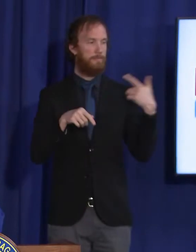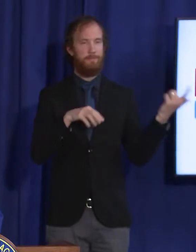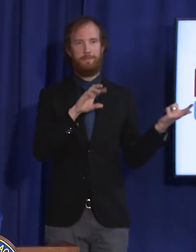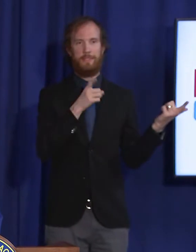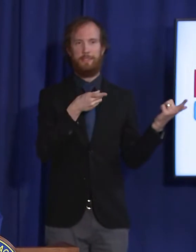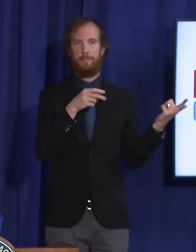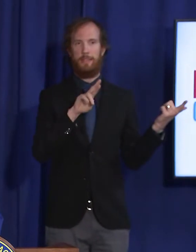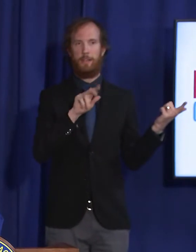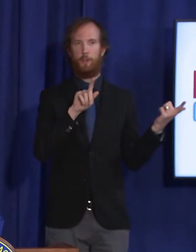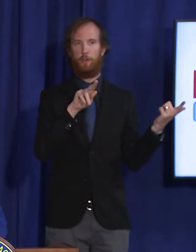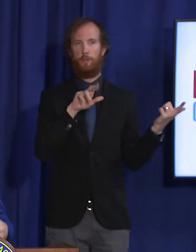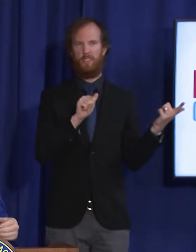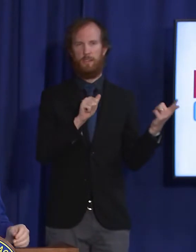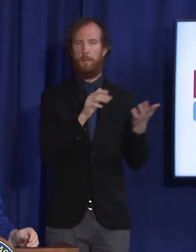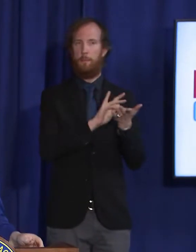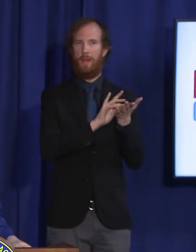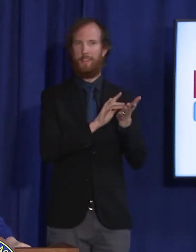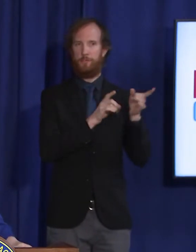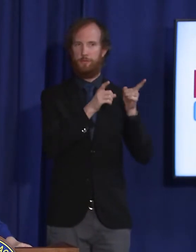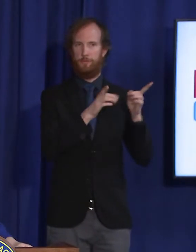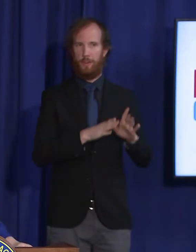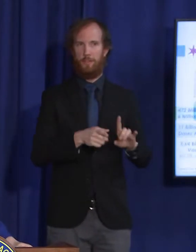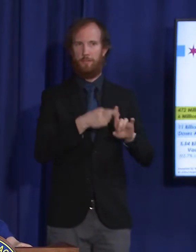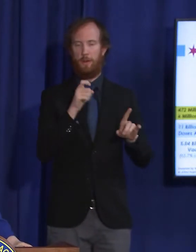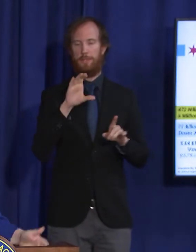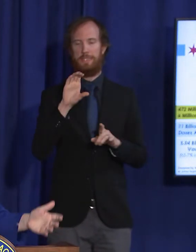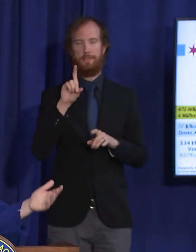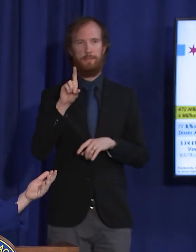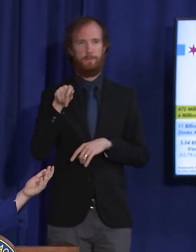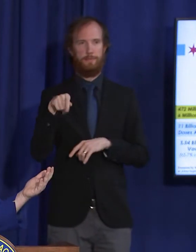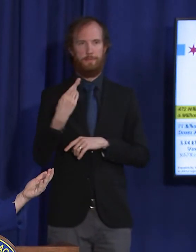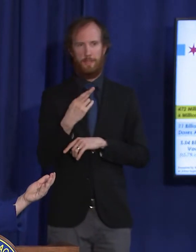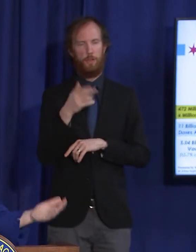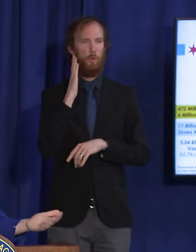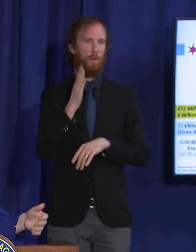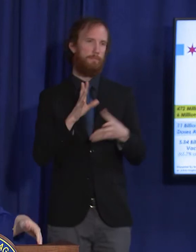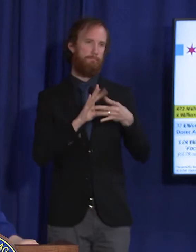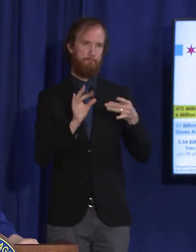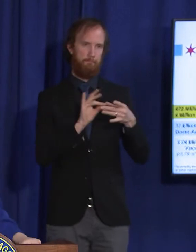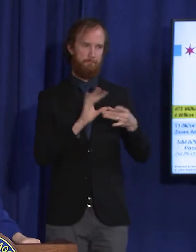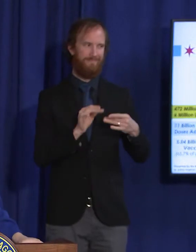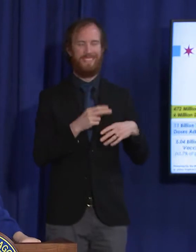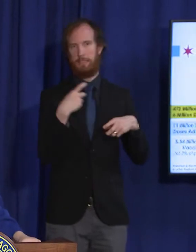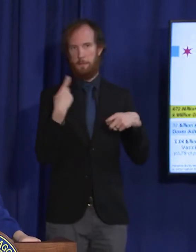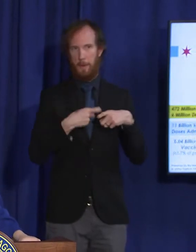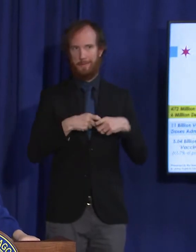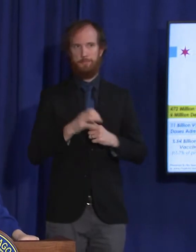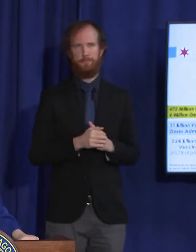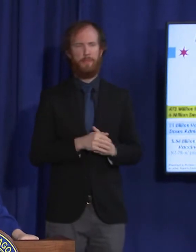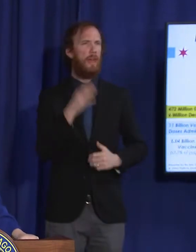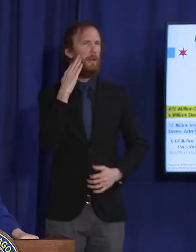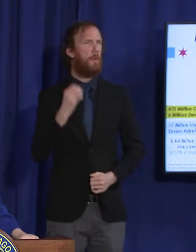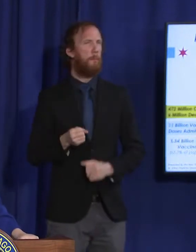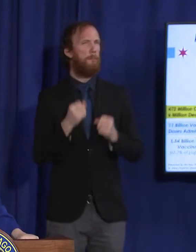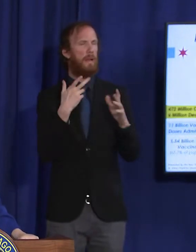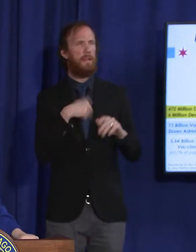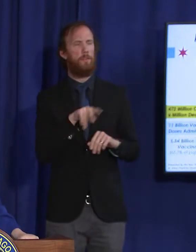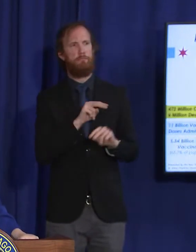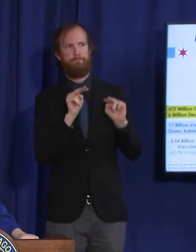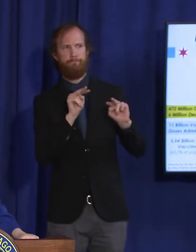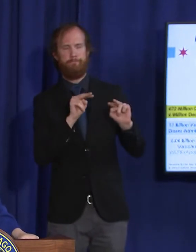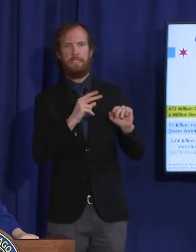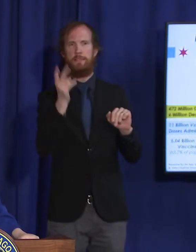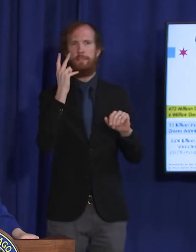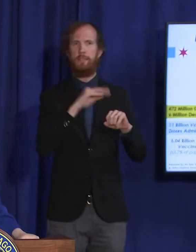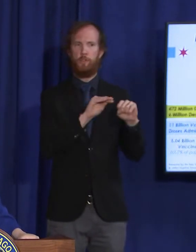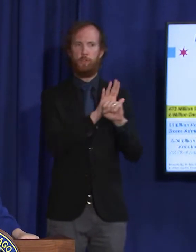director at CDPH, will provide some remarks in Spanish. So I know a lot of you have been following COVID around the